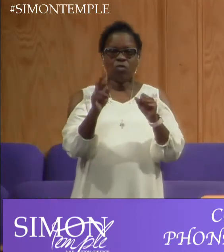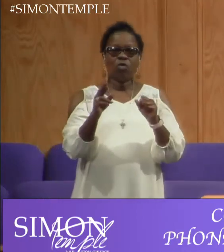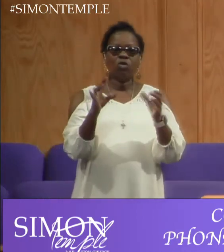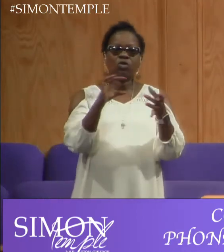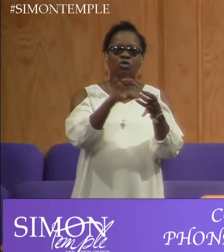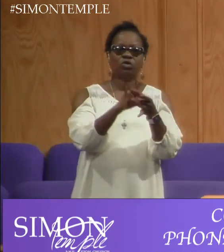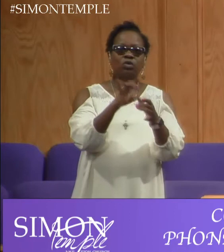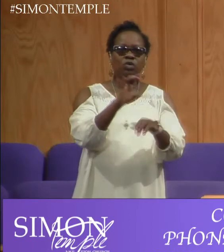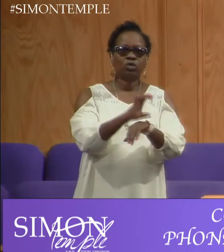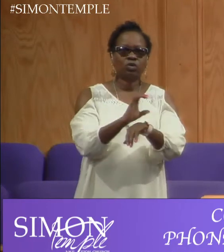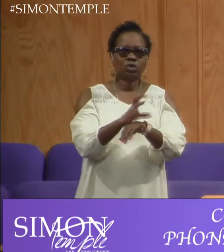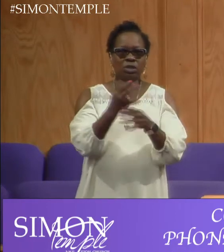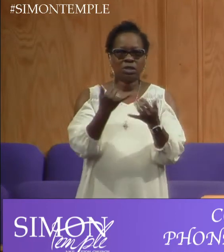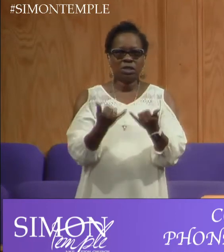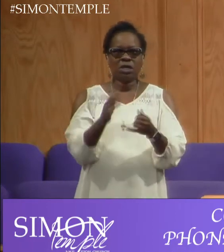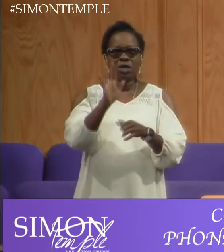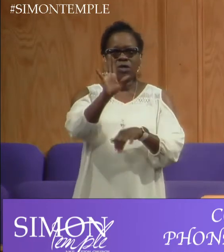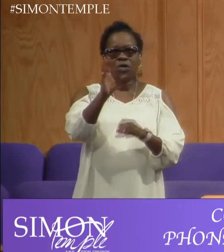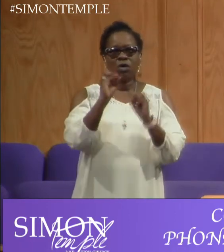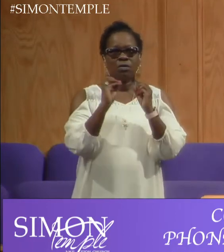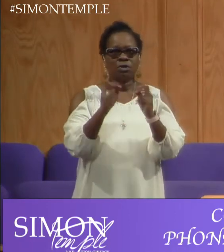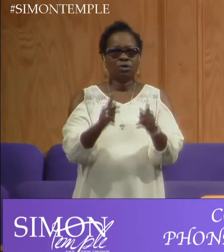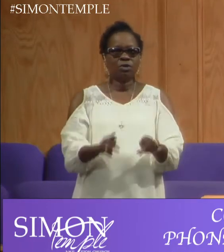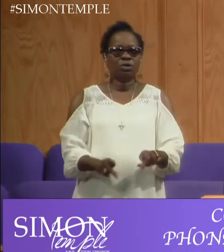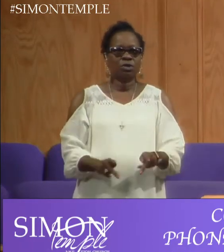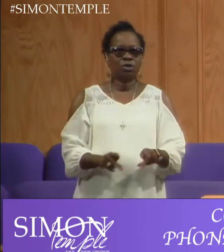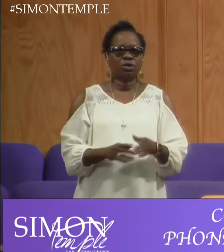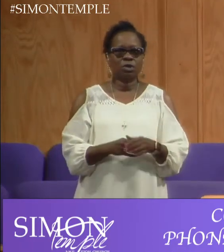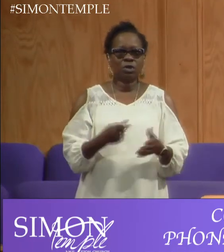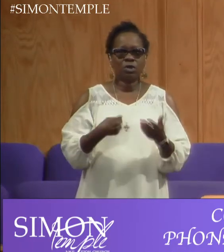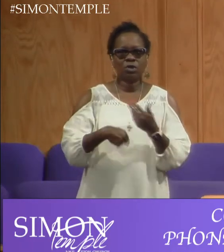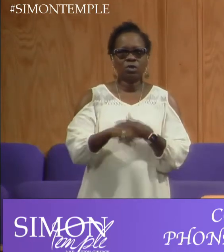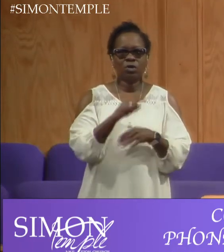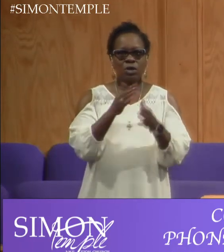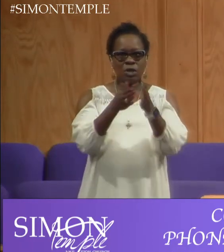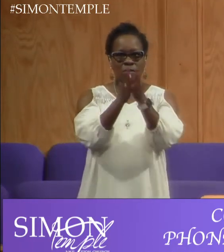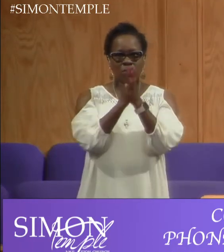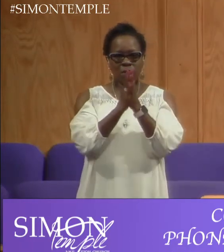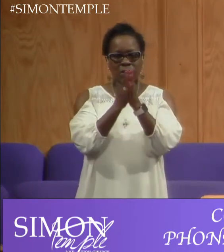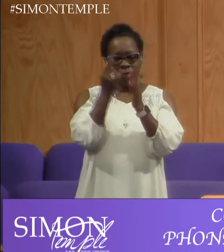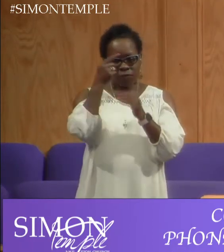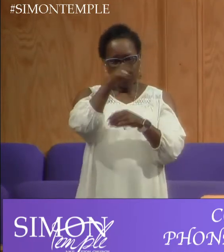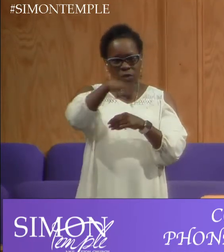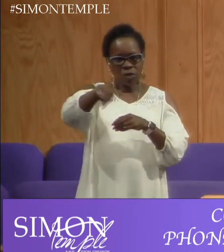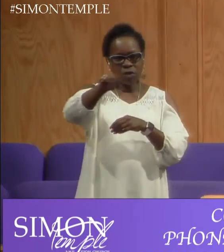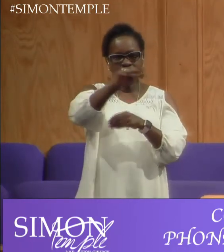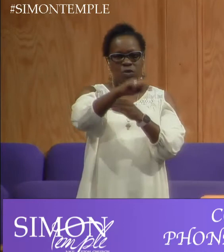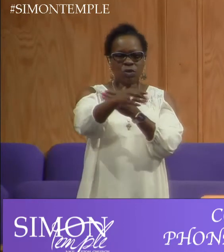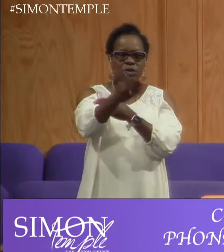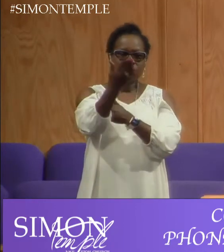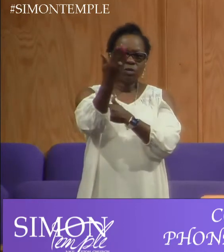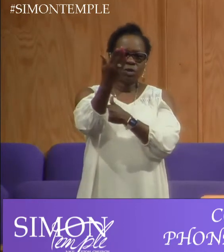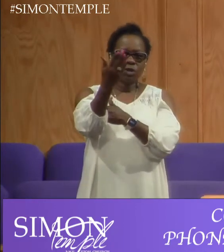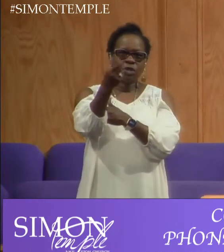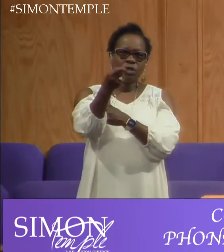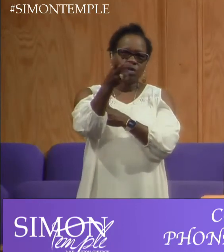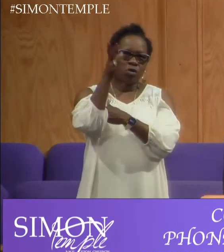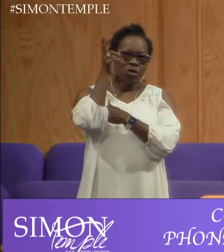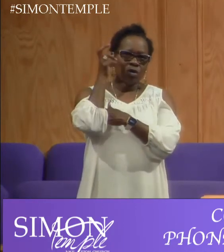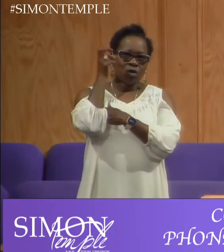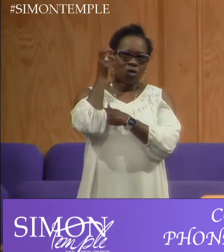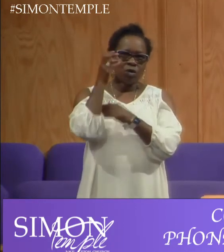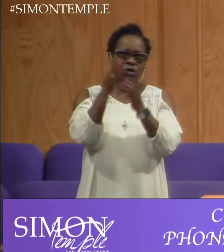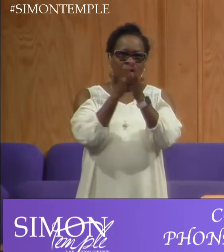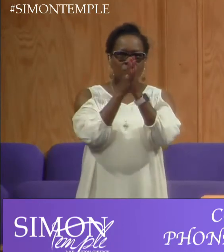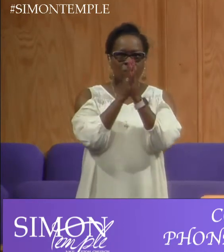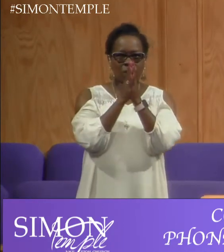the opportunity right now. And we prayed for you this morning. You heard the prayer going